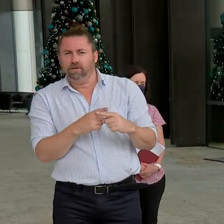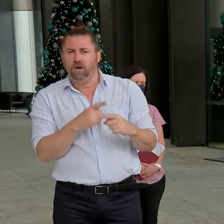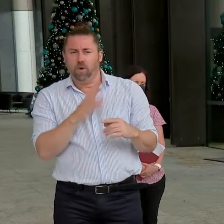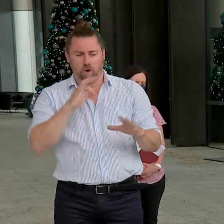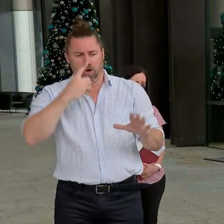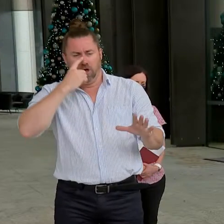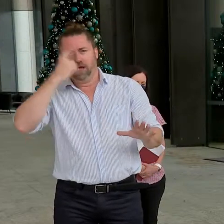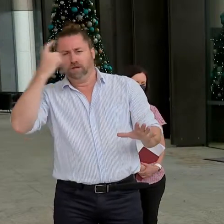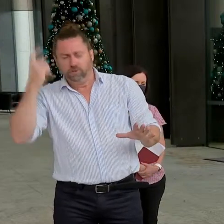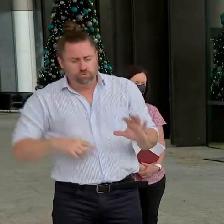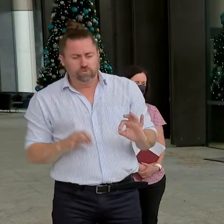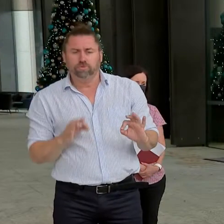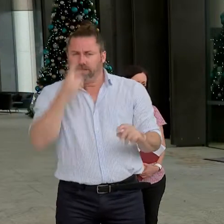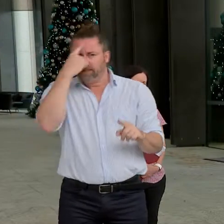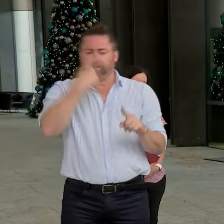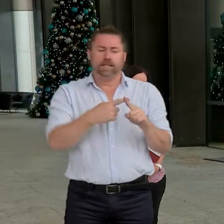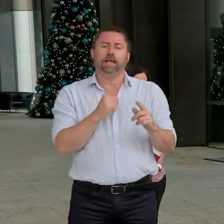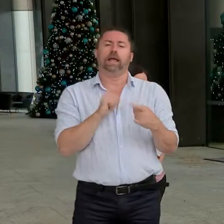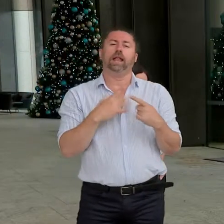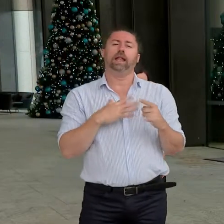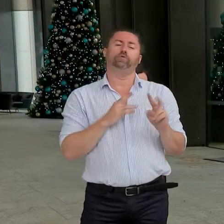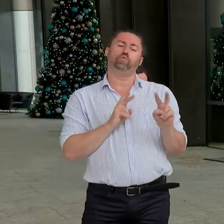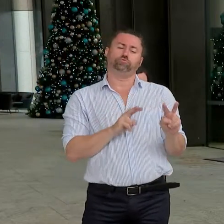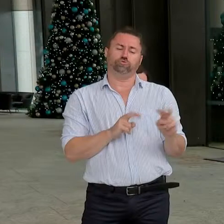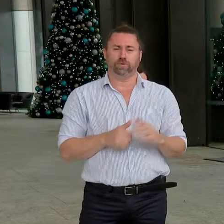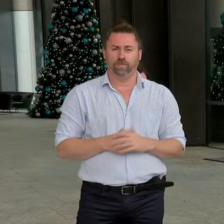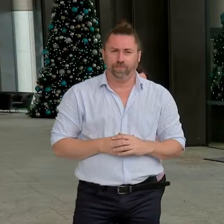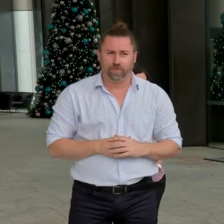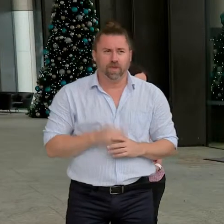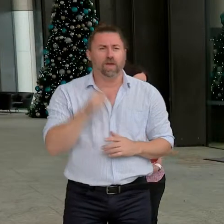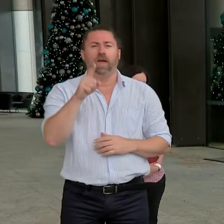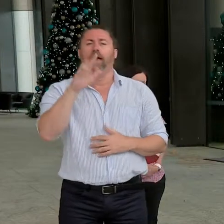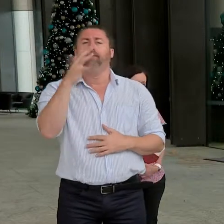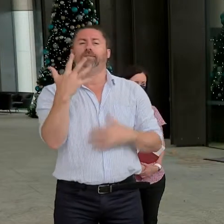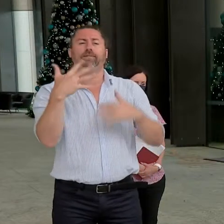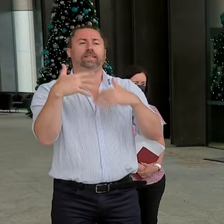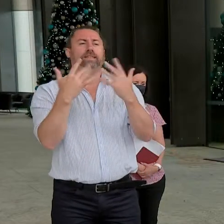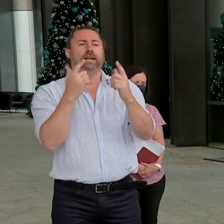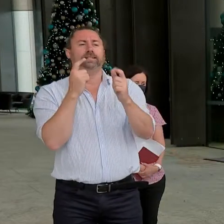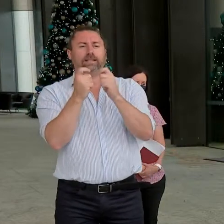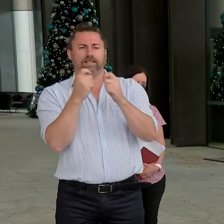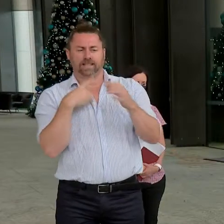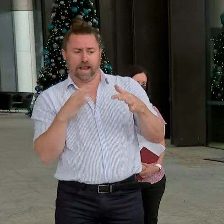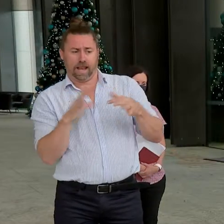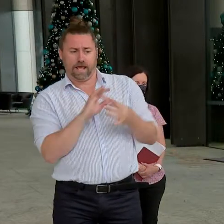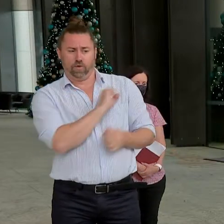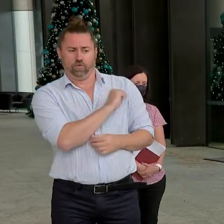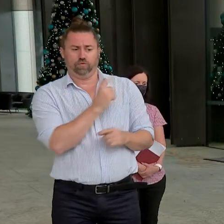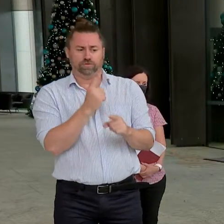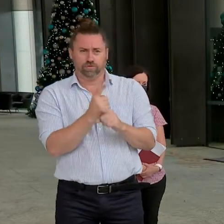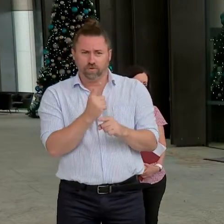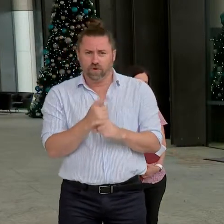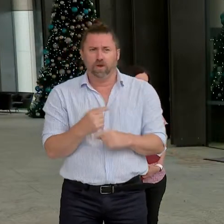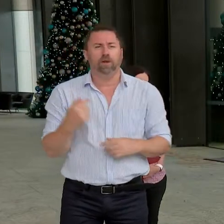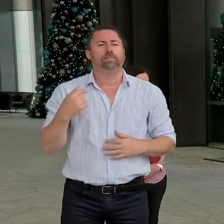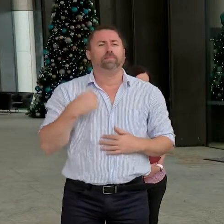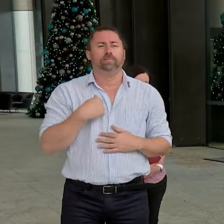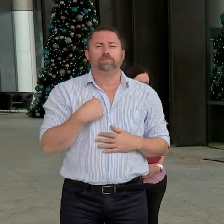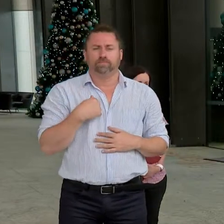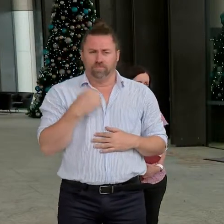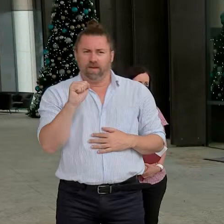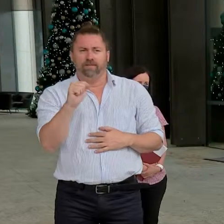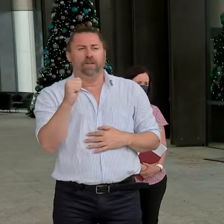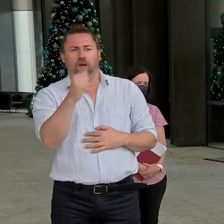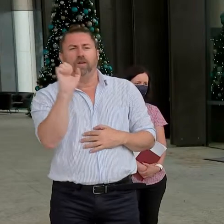hospital. Now, with regard to the day 5 testing, we have been following the results of these tests